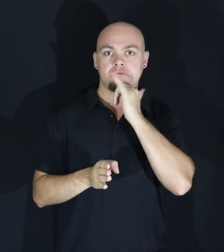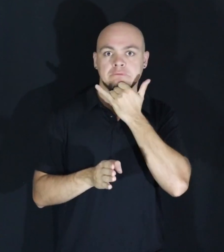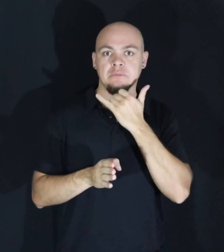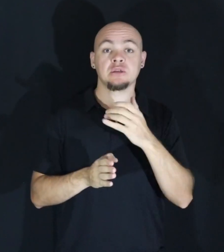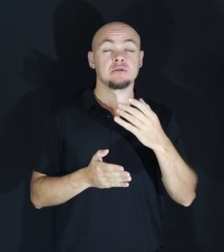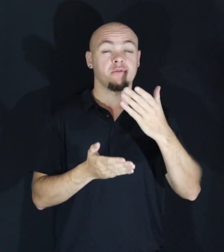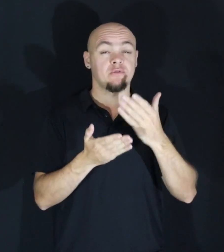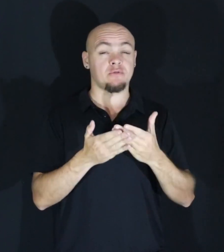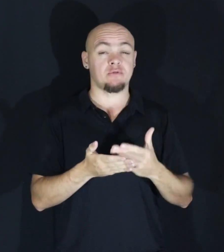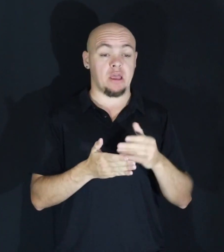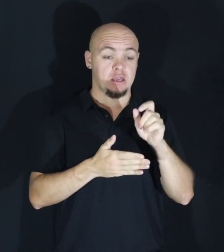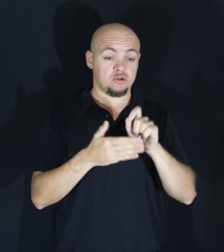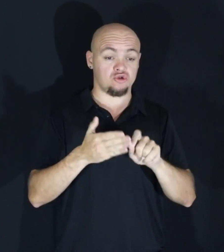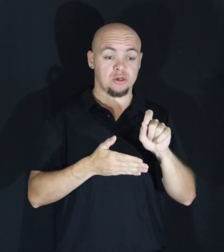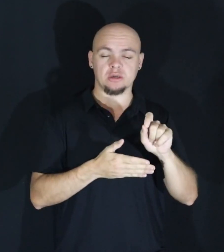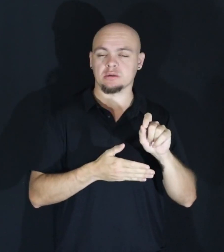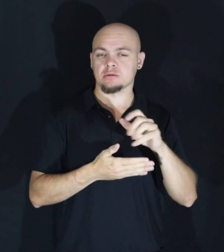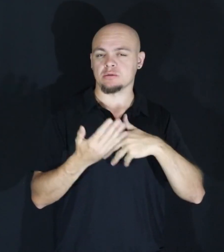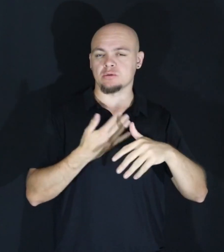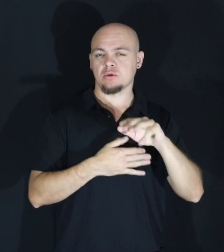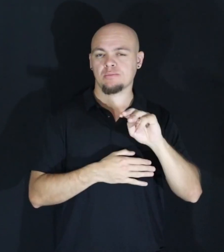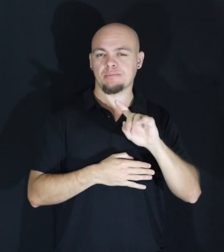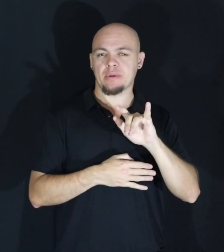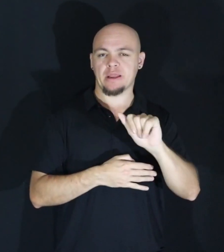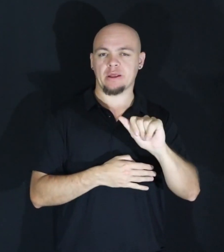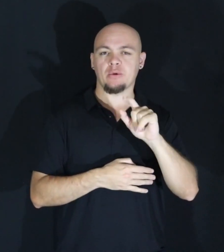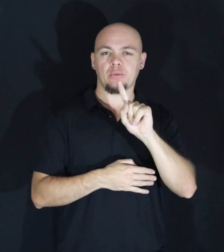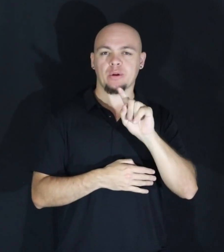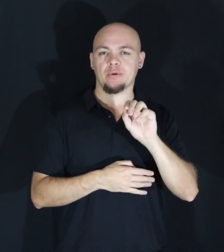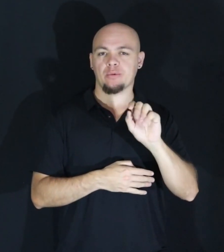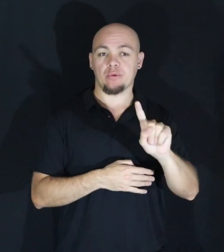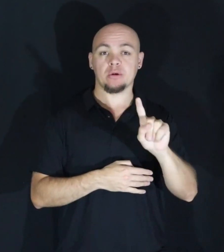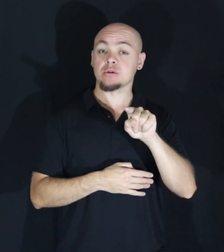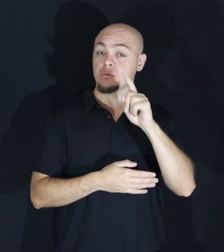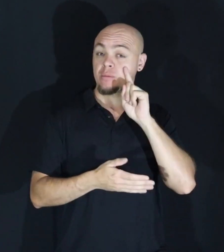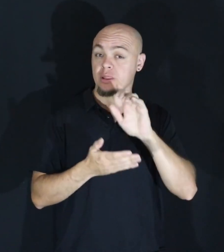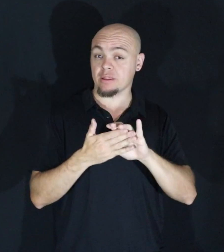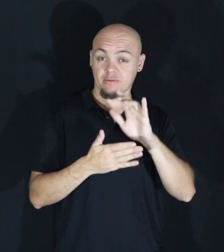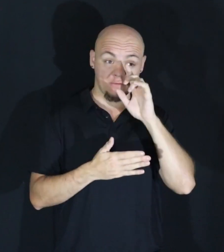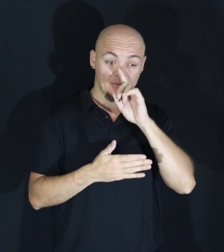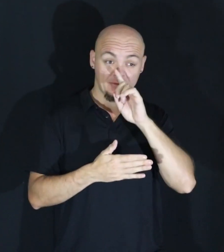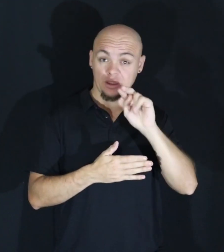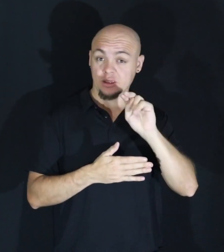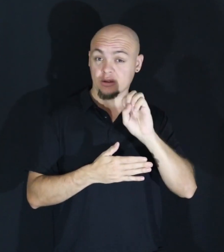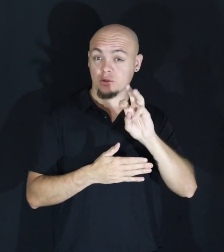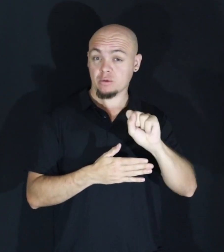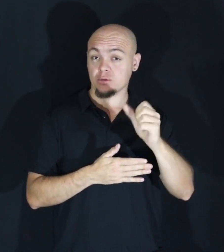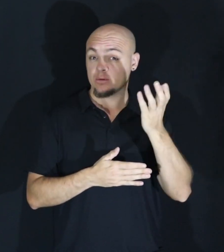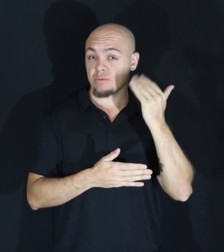Fact-checking is now social media 101. Who in here has ever believed some fake news?